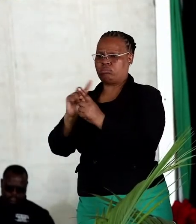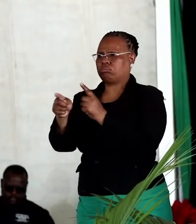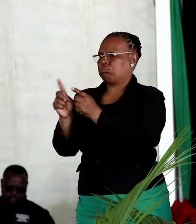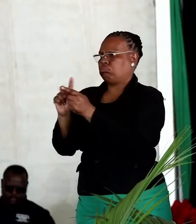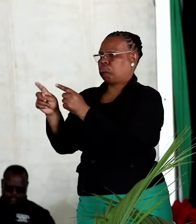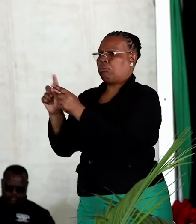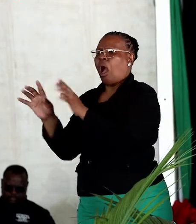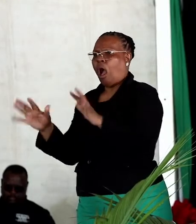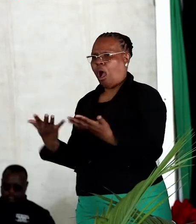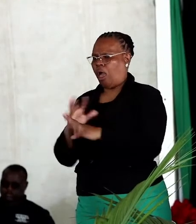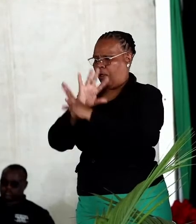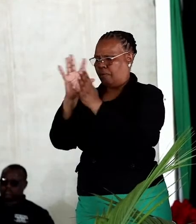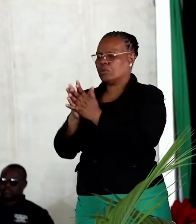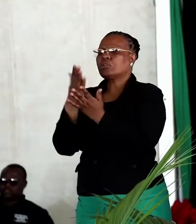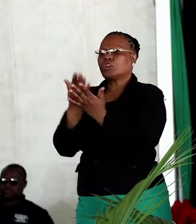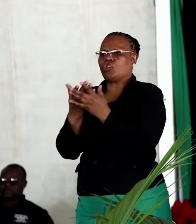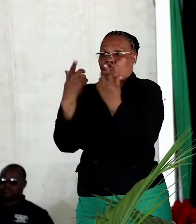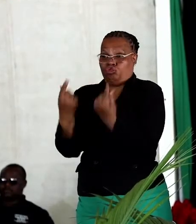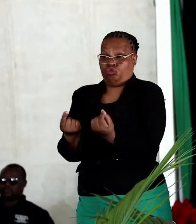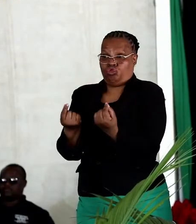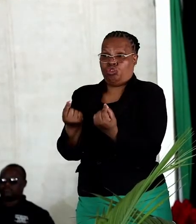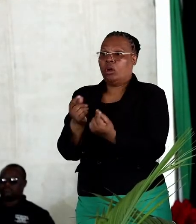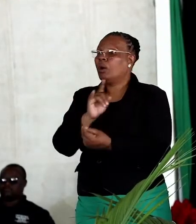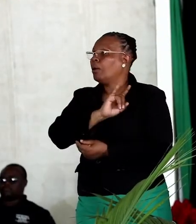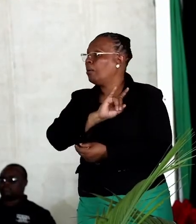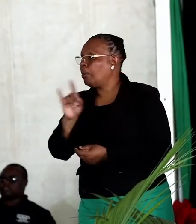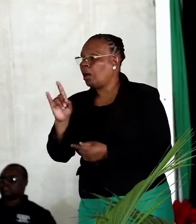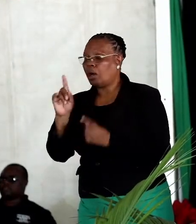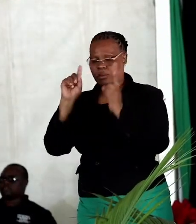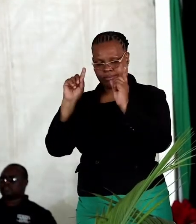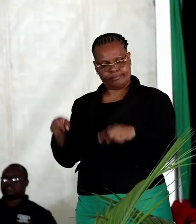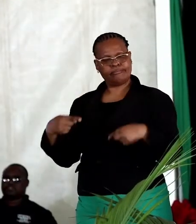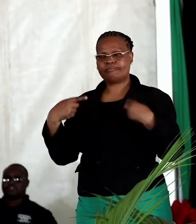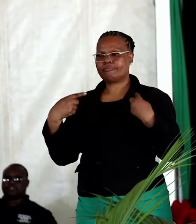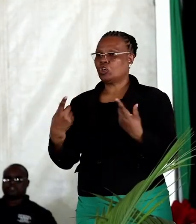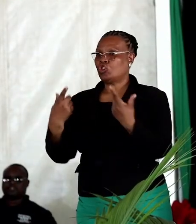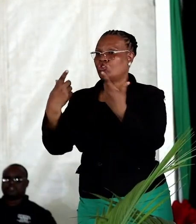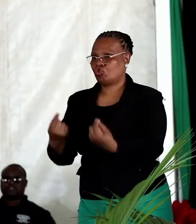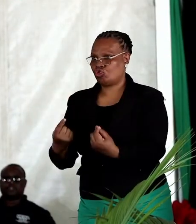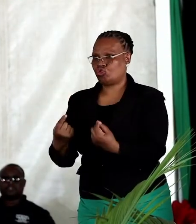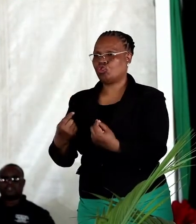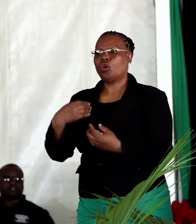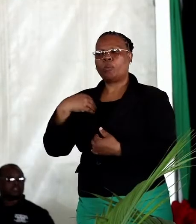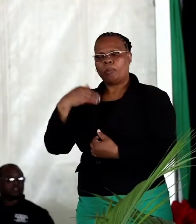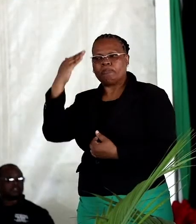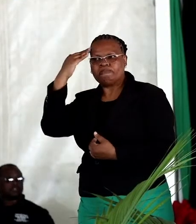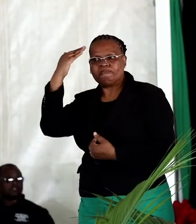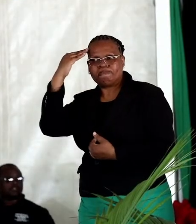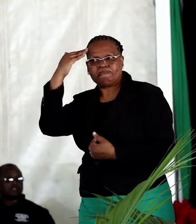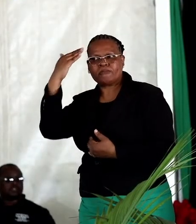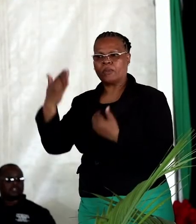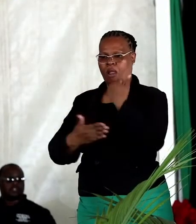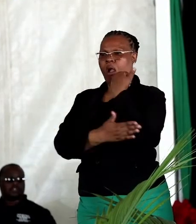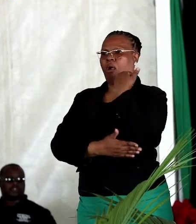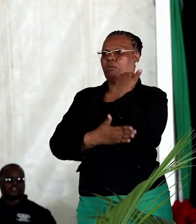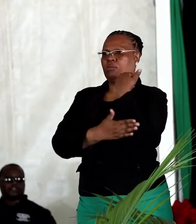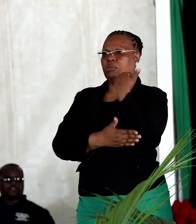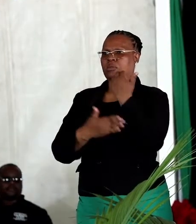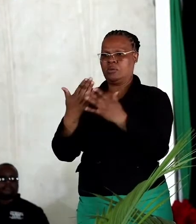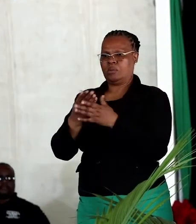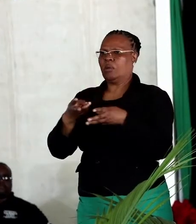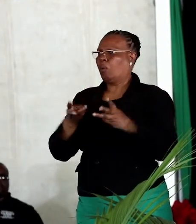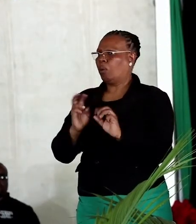done anything, but they didn't, because they knew that the liberation of our country is not about